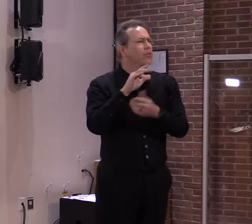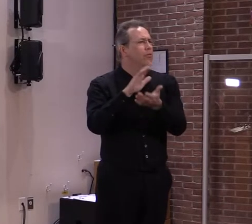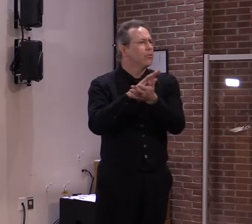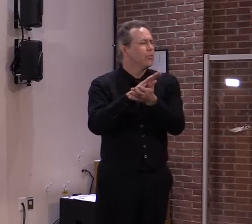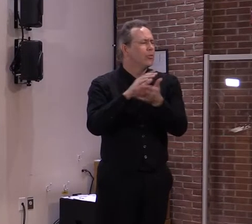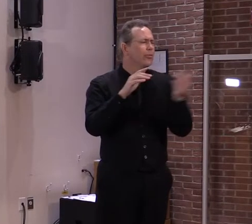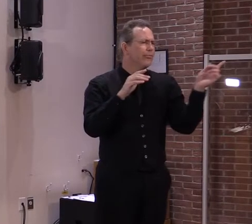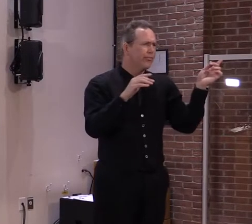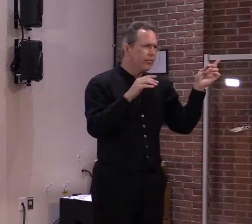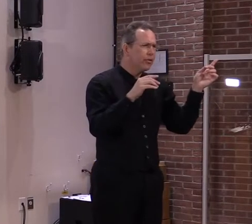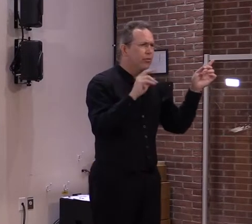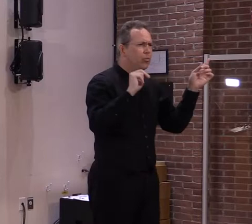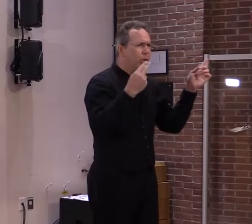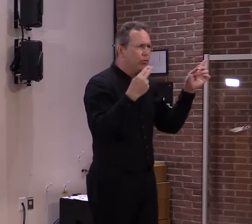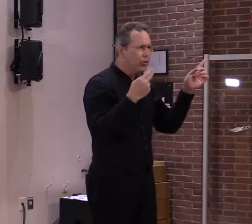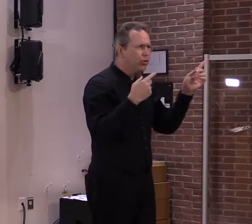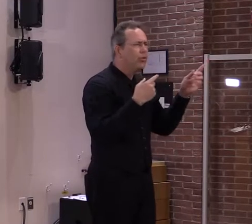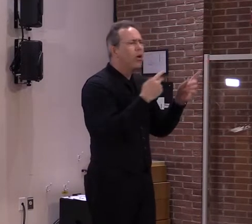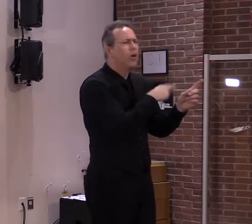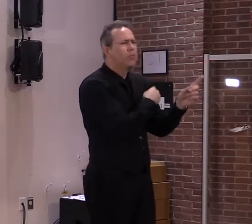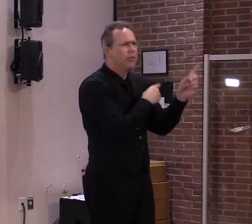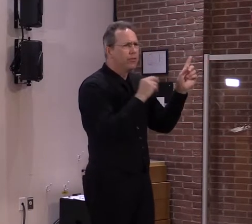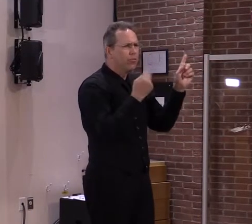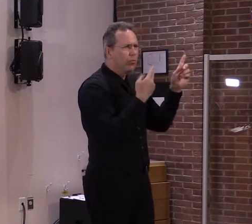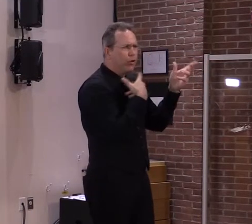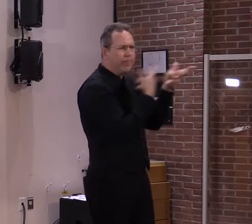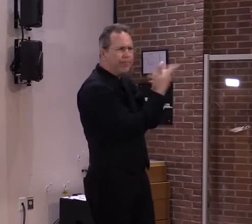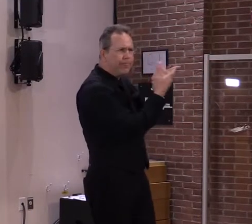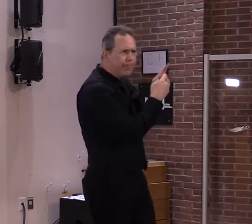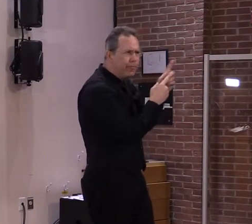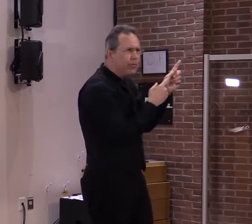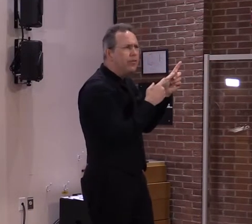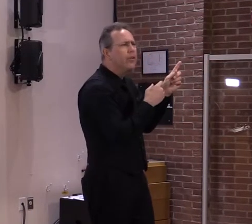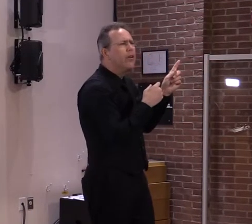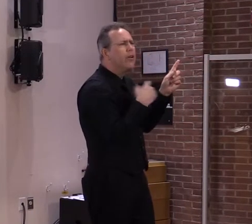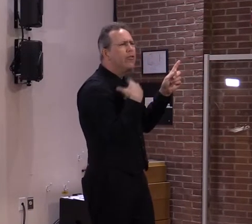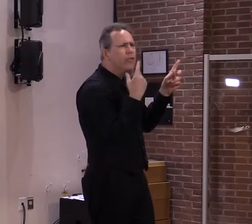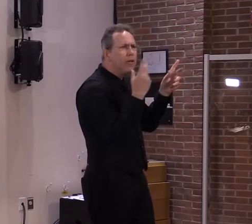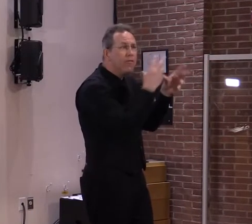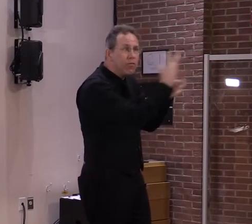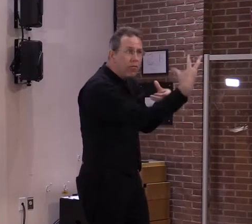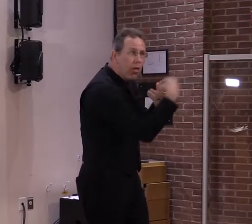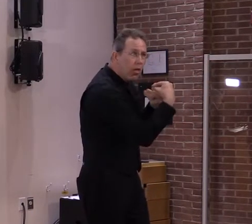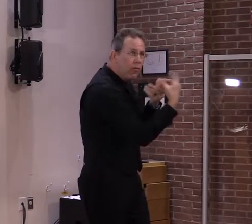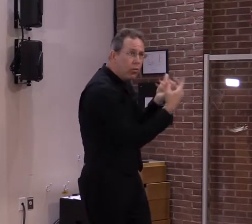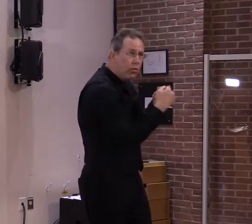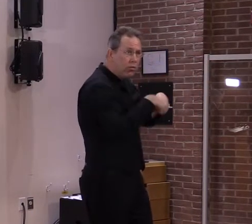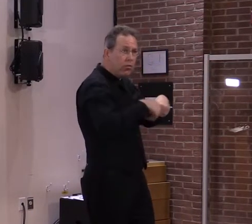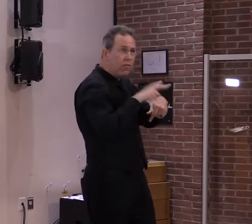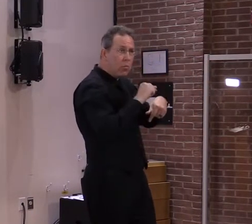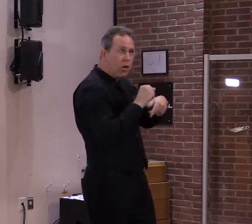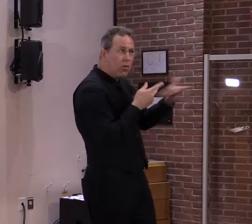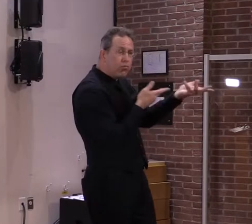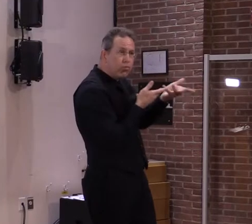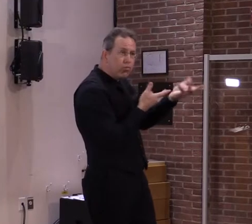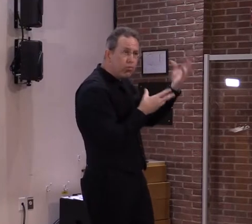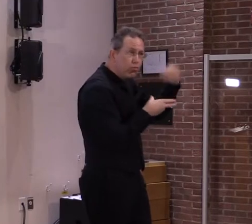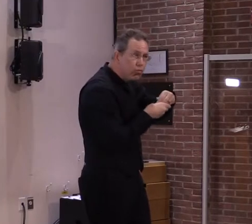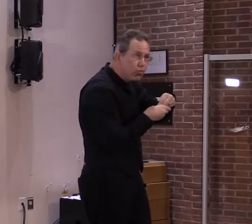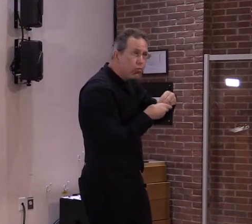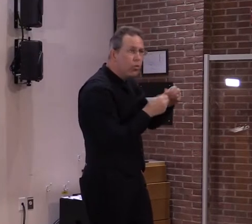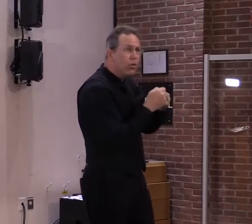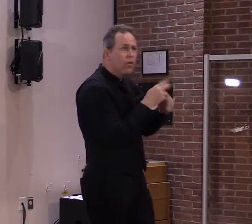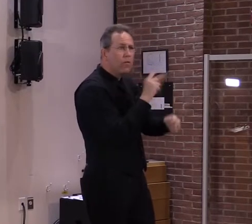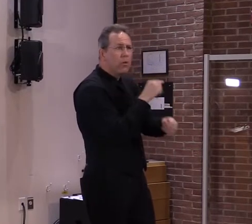to discuss their participation in our program to vaccinate Vermonters. I also want to